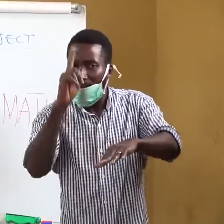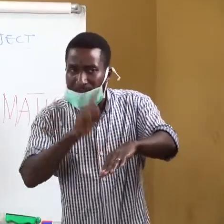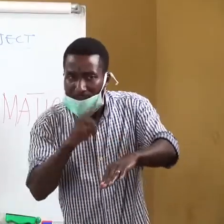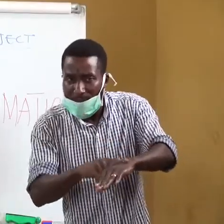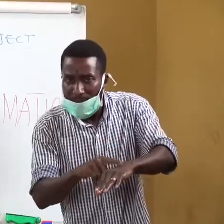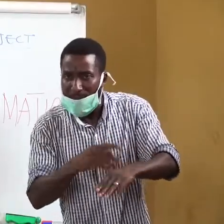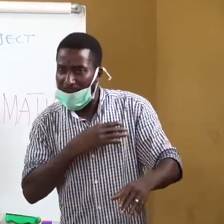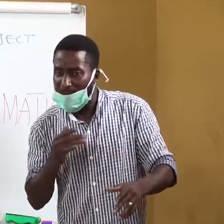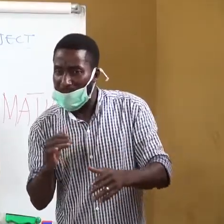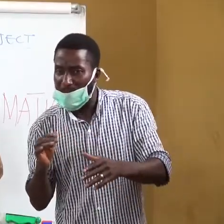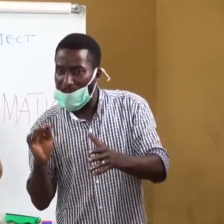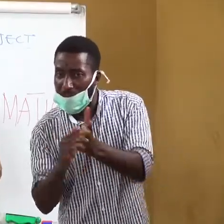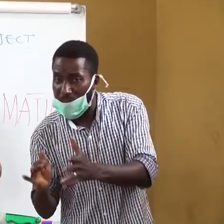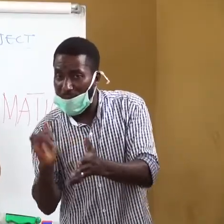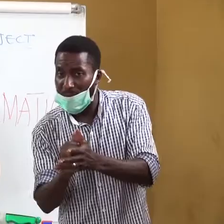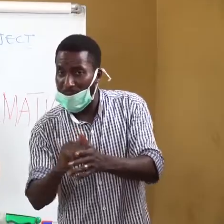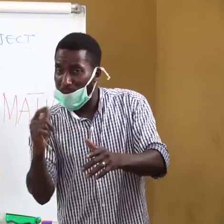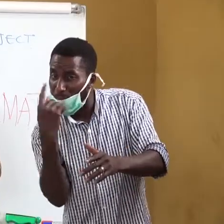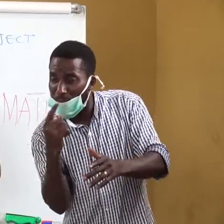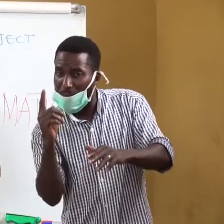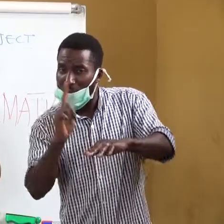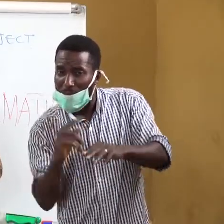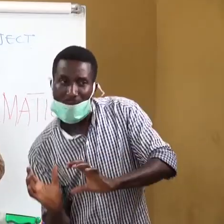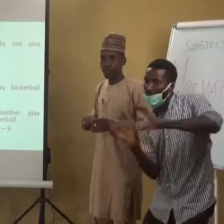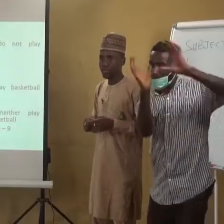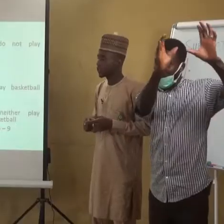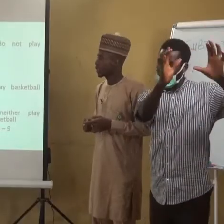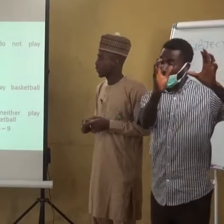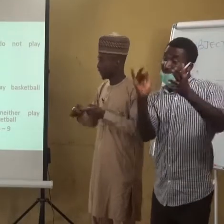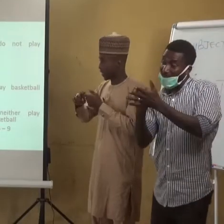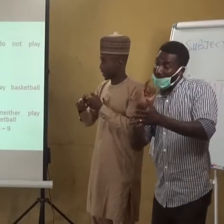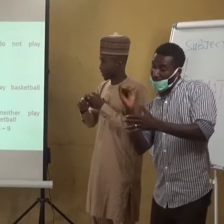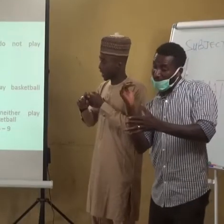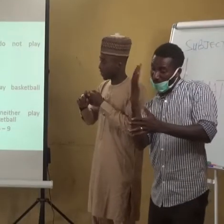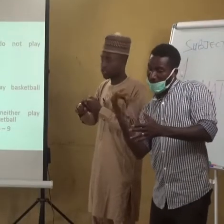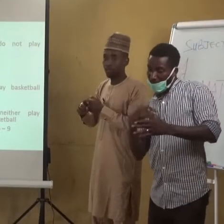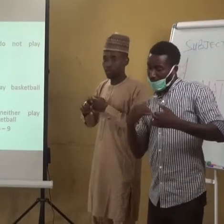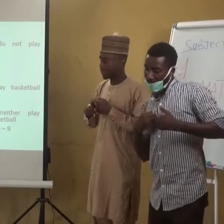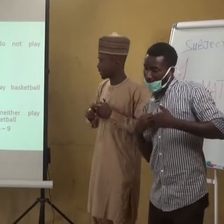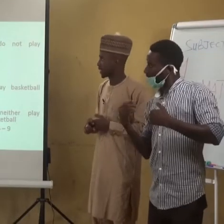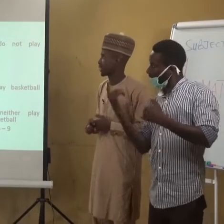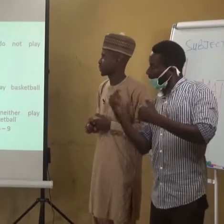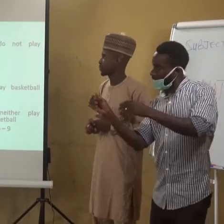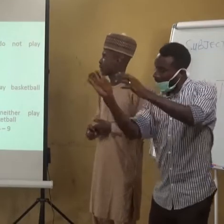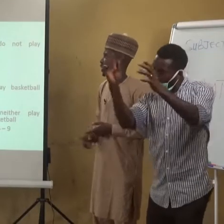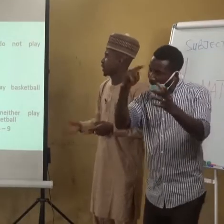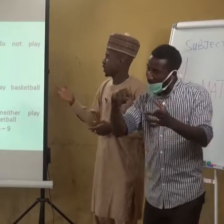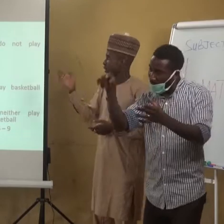an intersection. That is why 56 is written within the region of